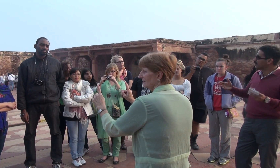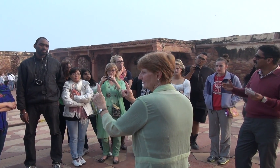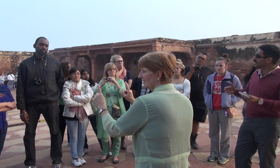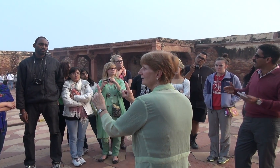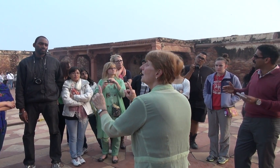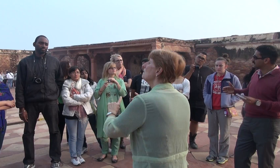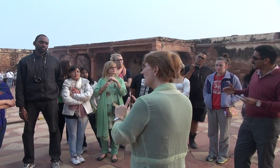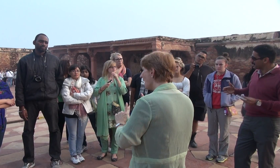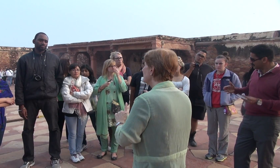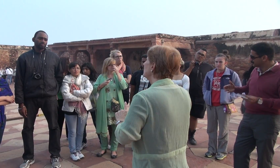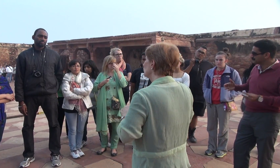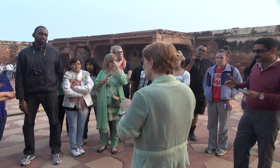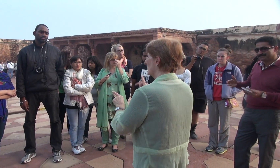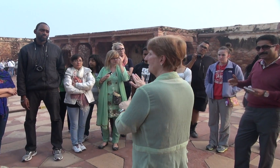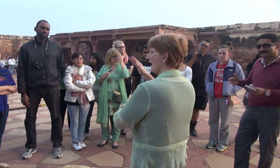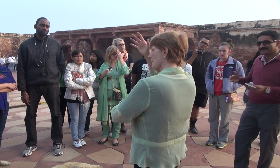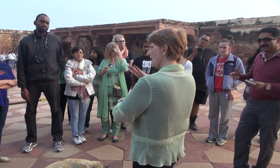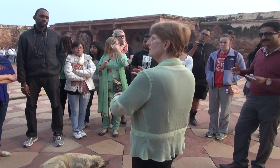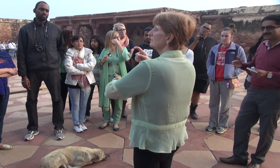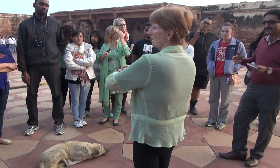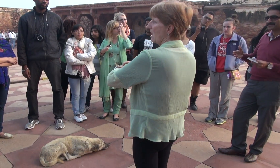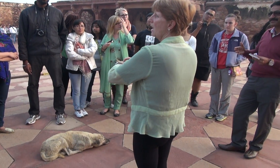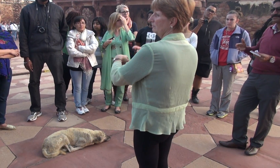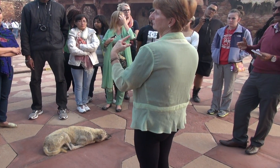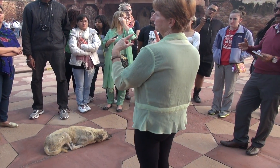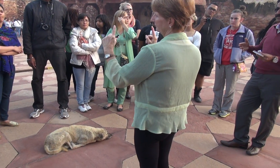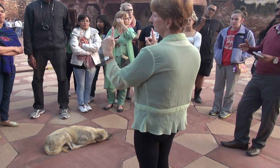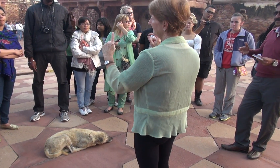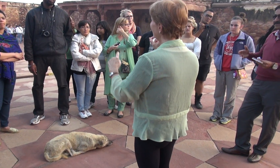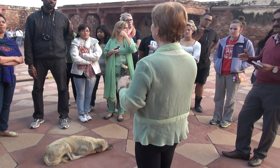And it worked in Akbar's time.